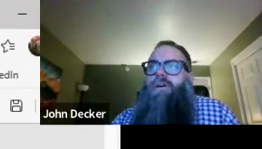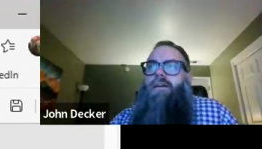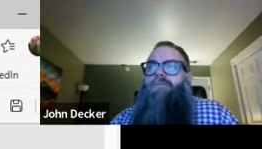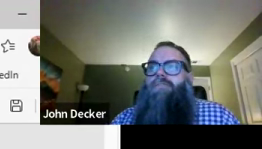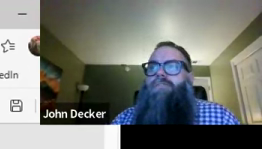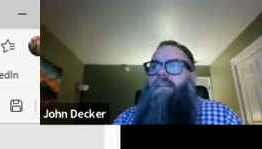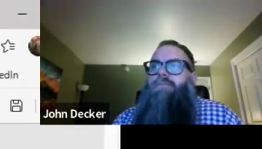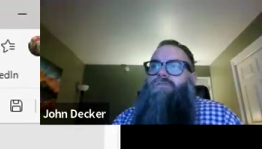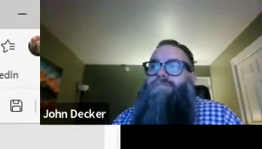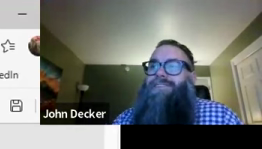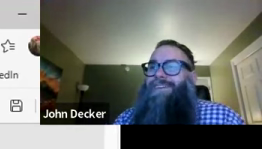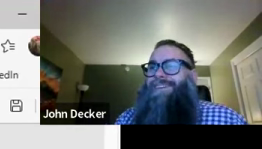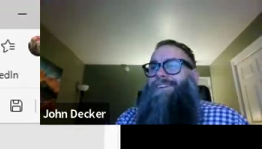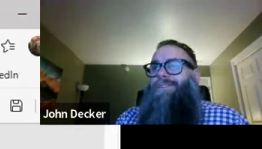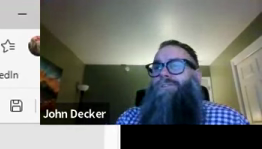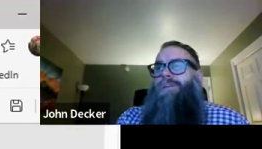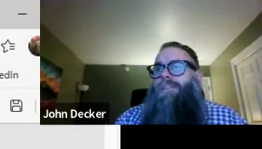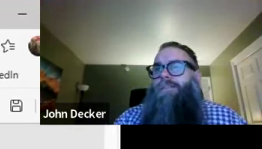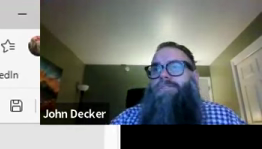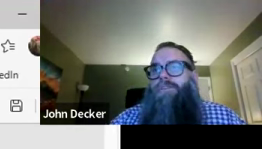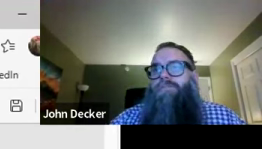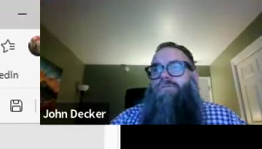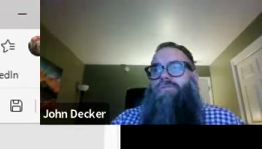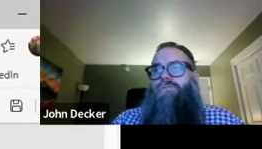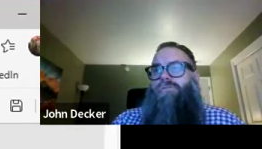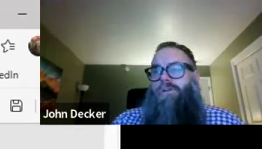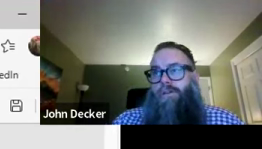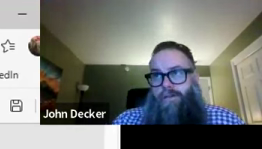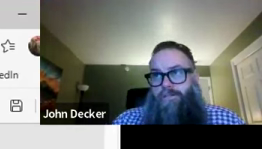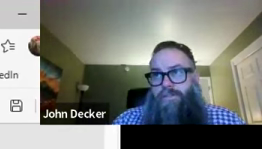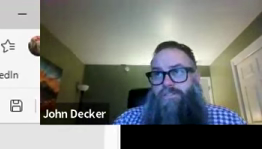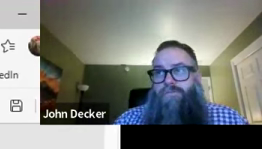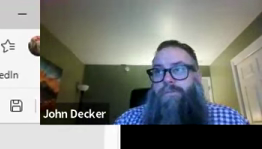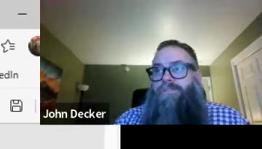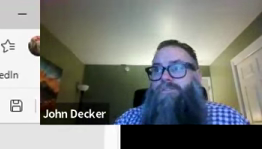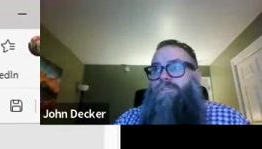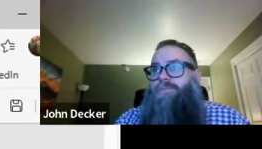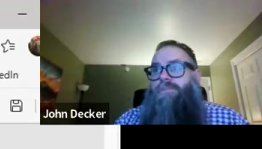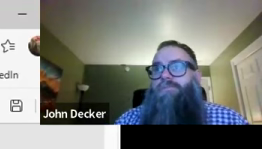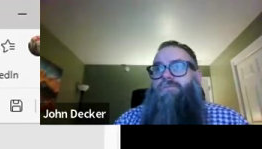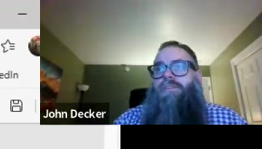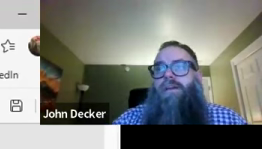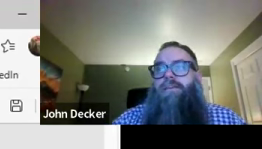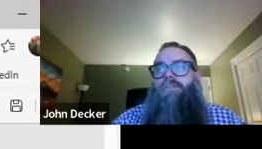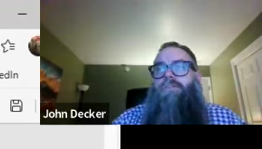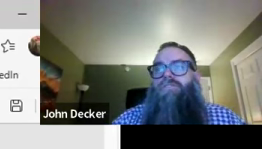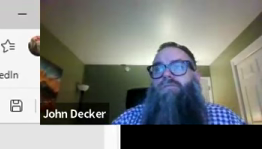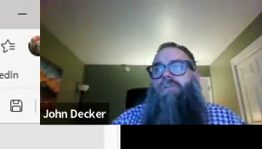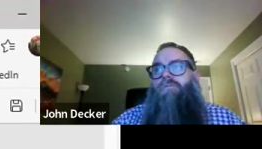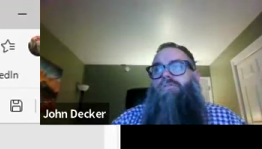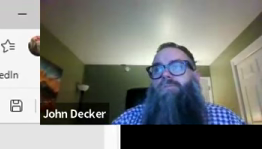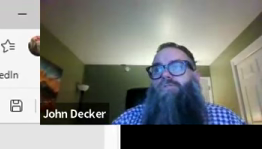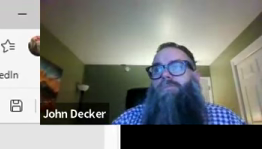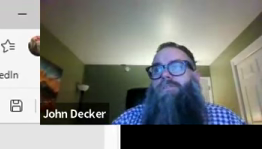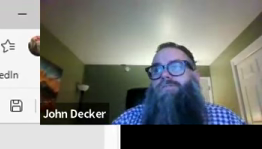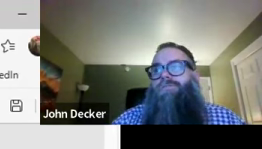24-25, attain individual CIE, including but not limited to individuals who transition from internships to individual CIE,